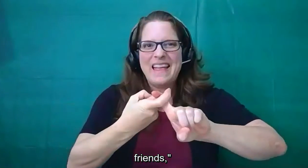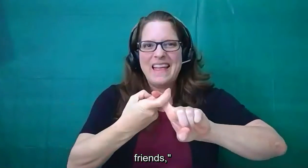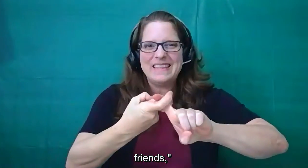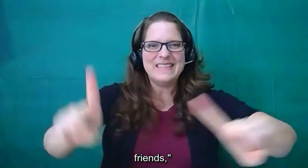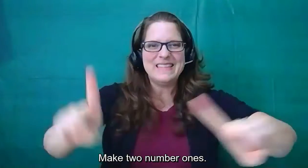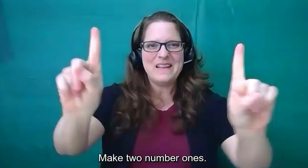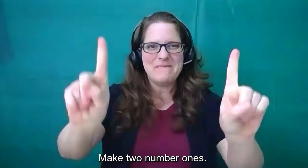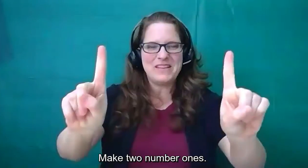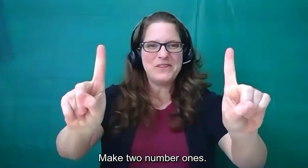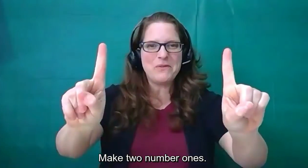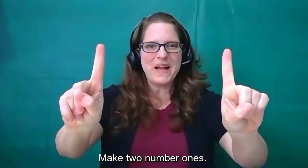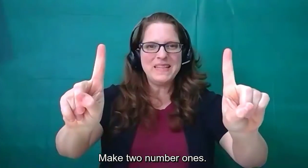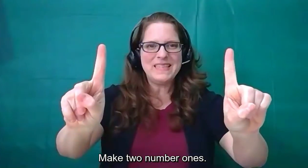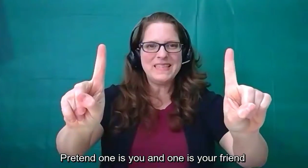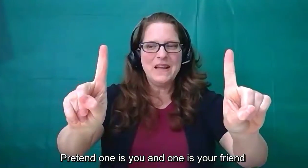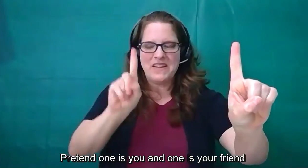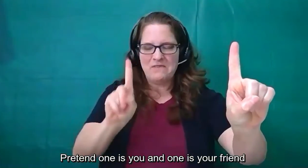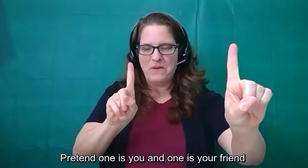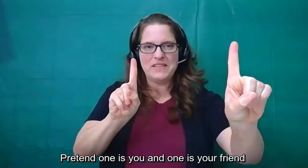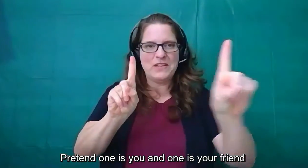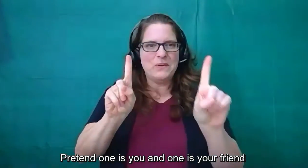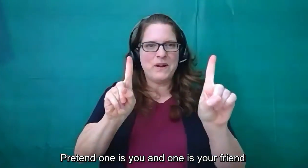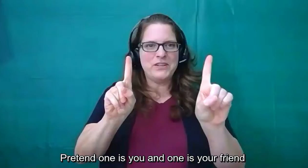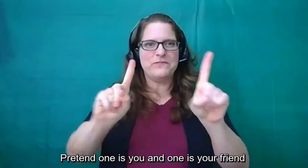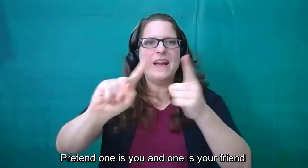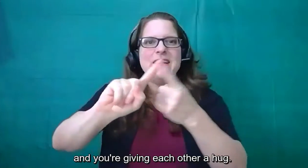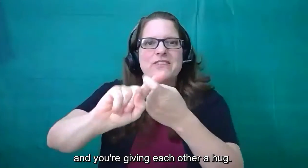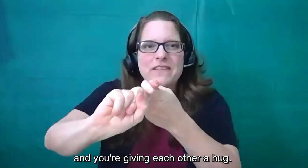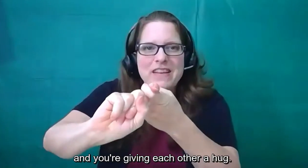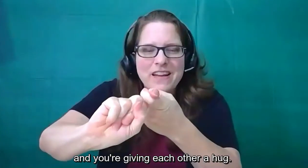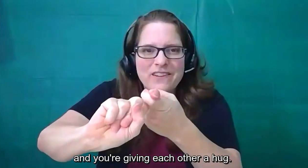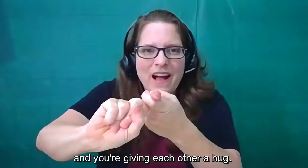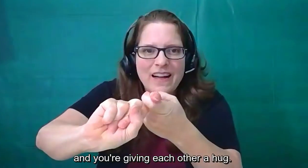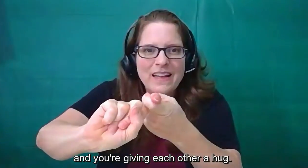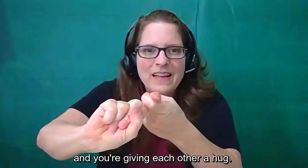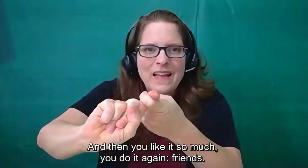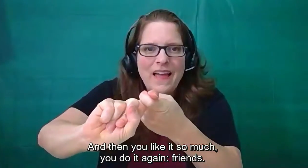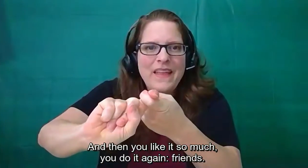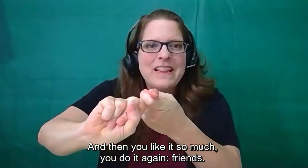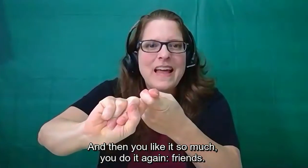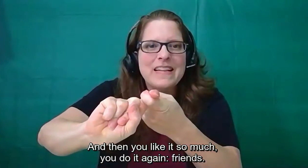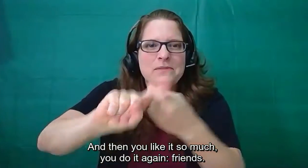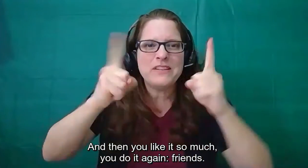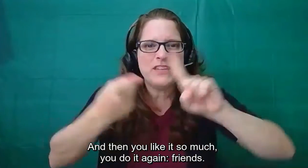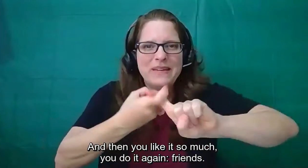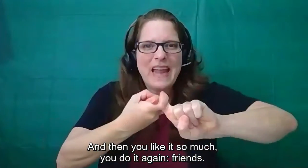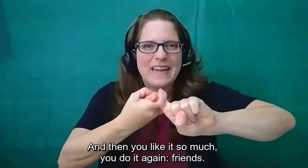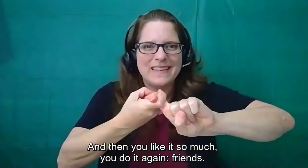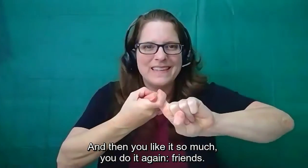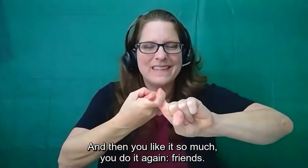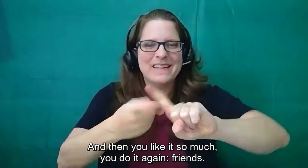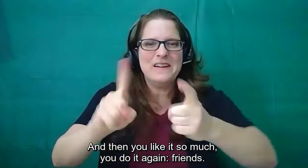friends. Make two number ones. Pretend one is you and one is your friend, and you're giving each other a hug. And then you like it so much, you do it again.